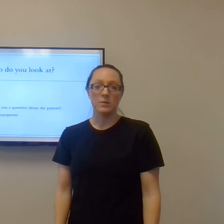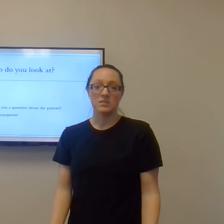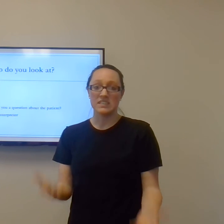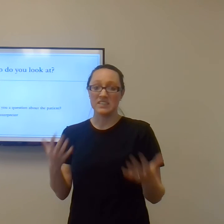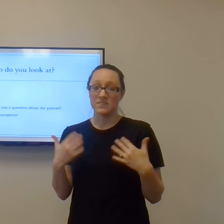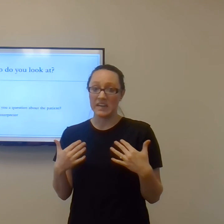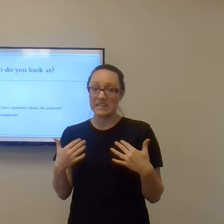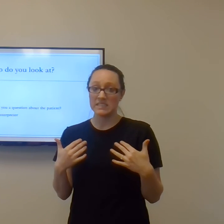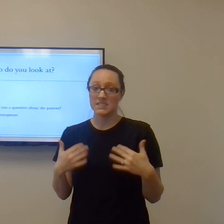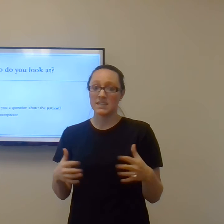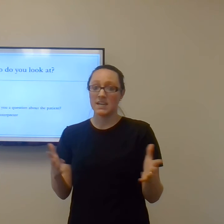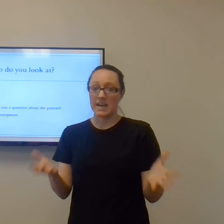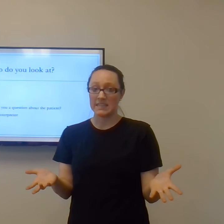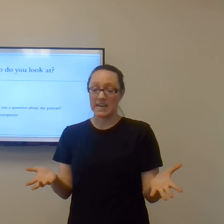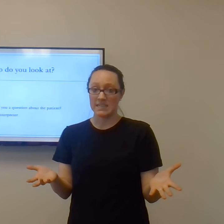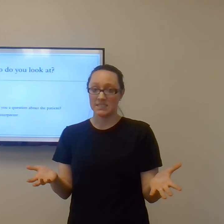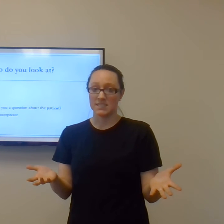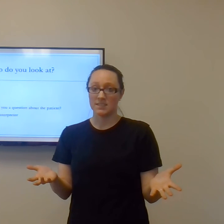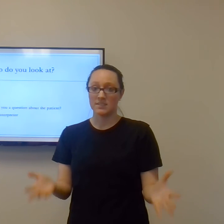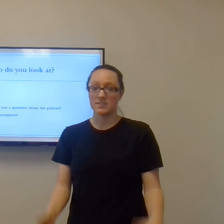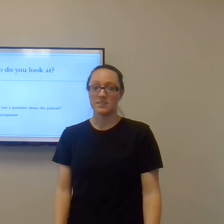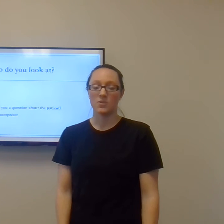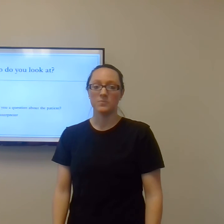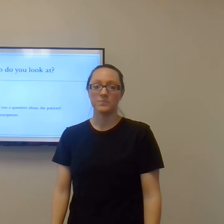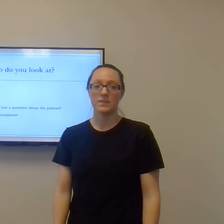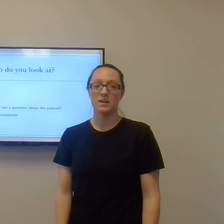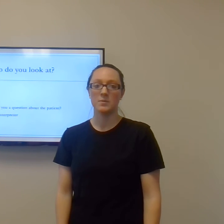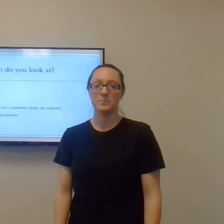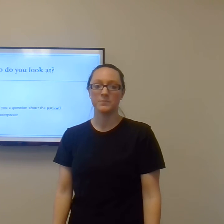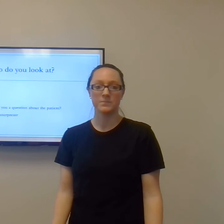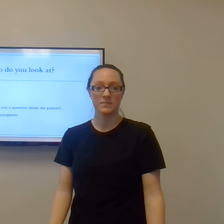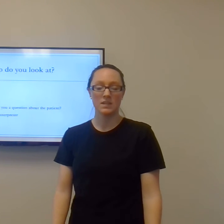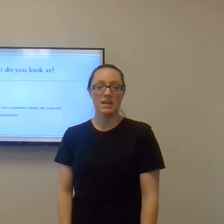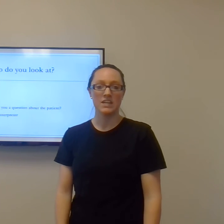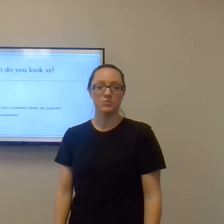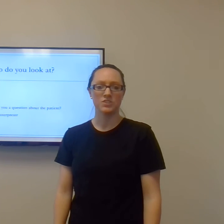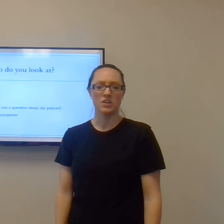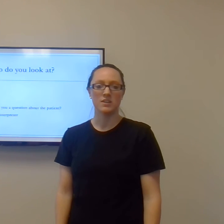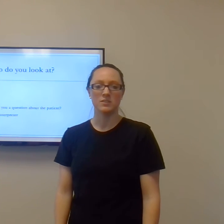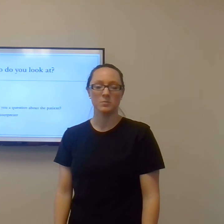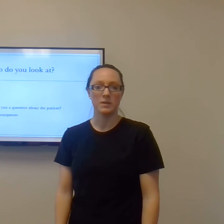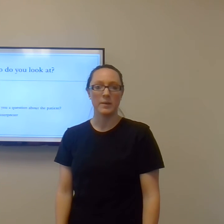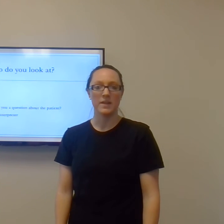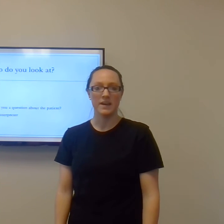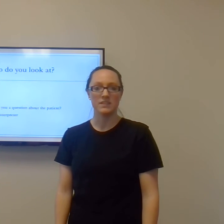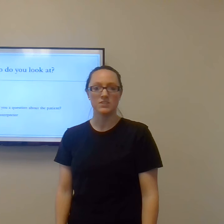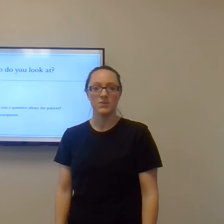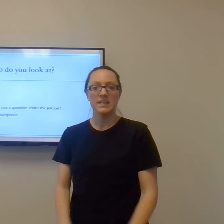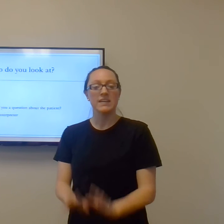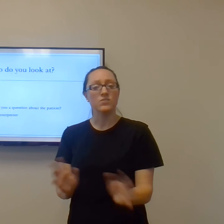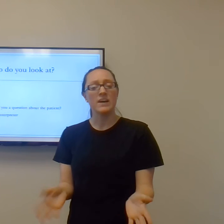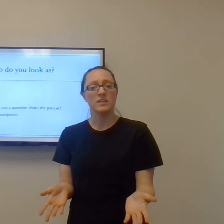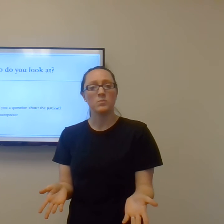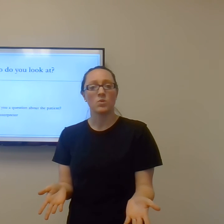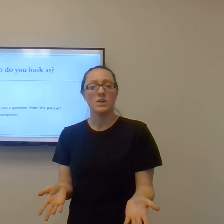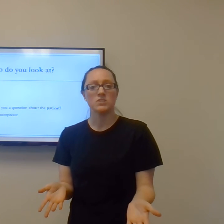able to see the face and the hands. So I just want to talk a little bit about that. So if you have any more questions